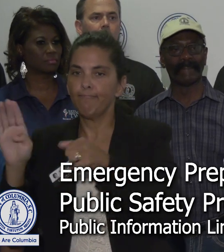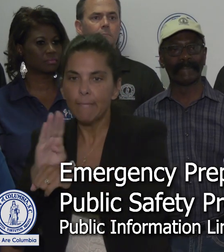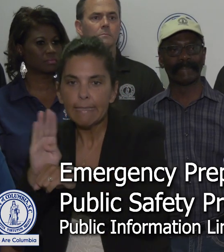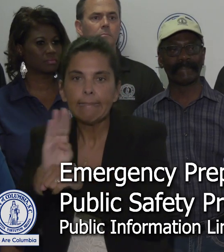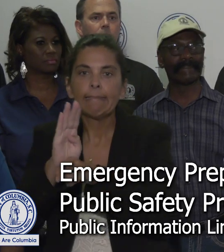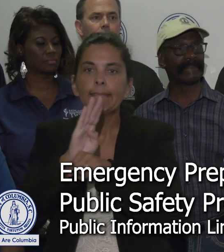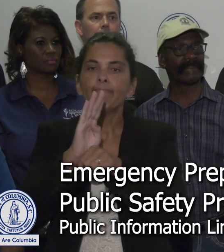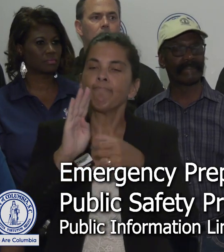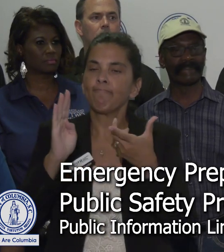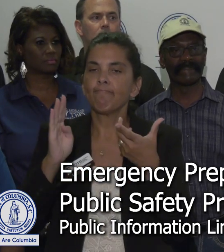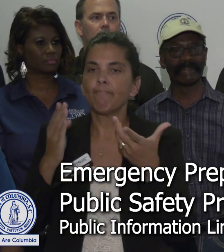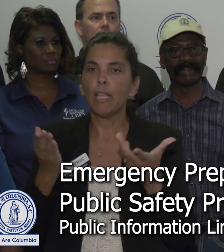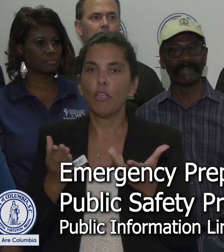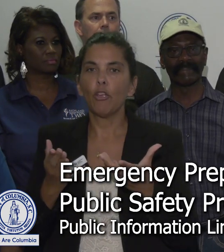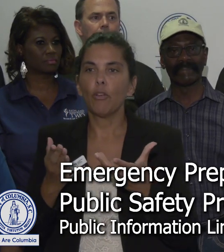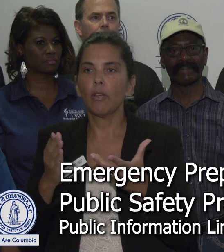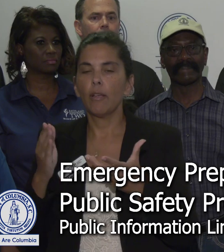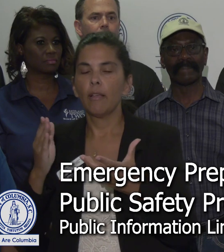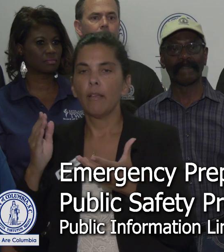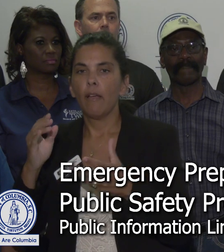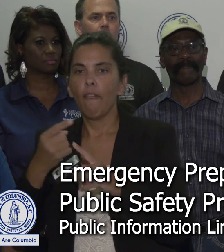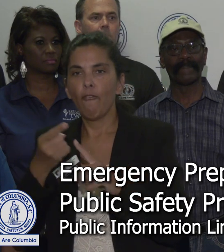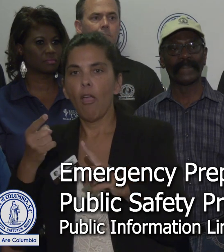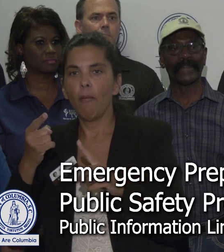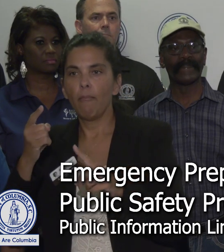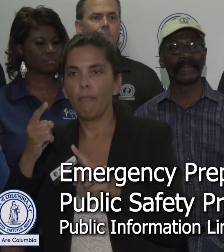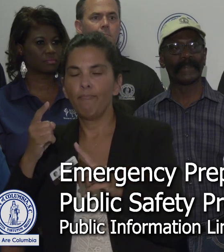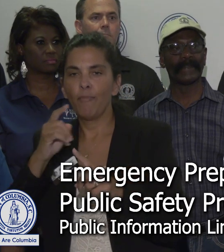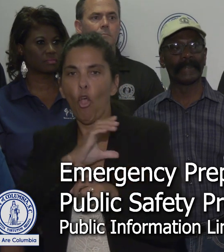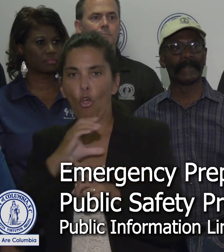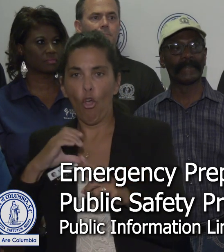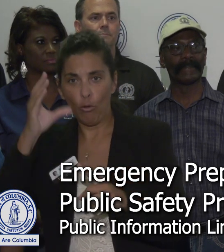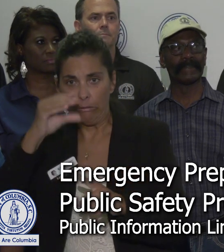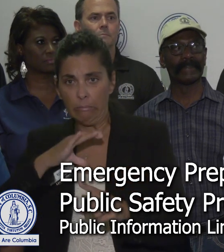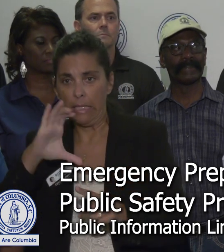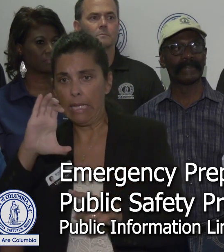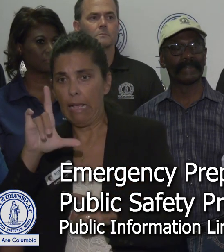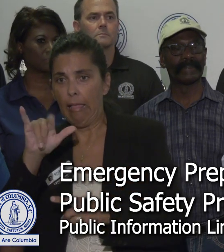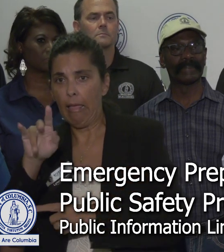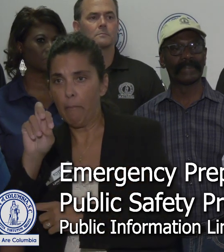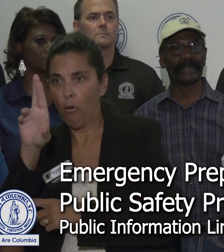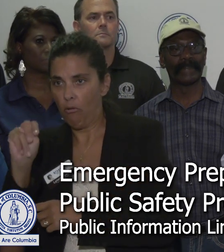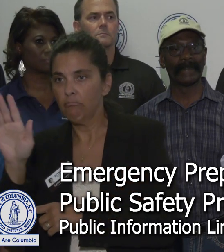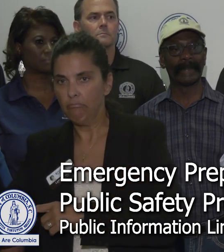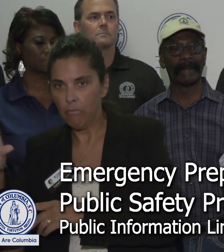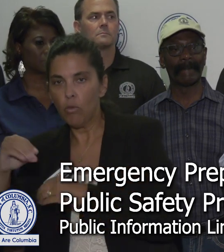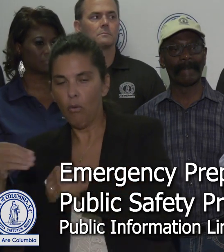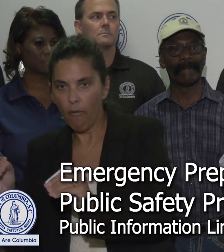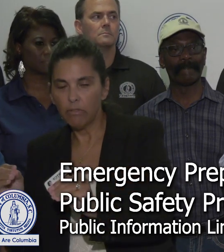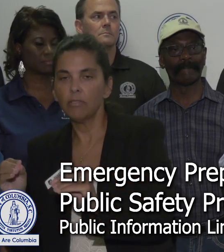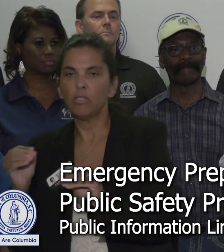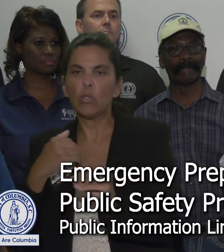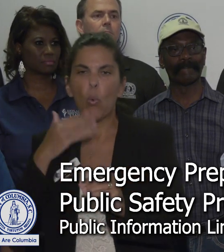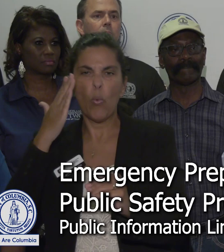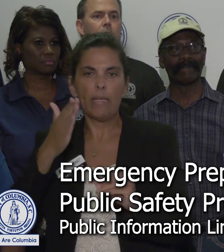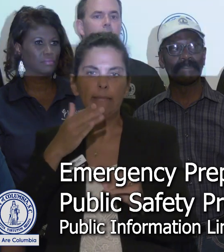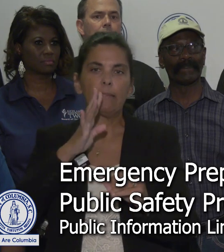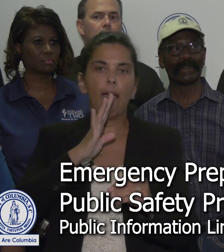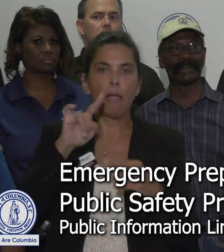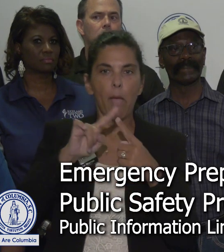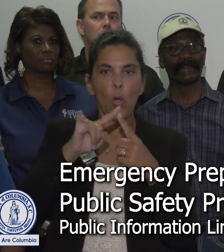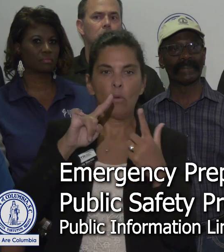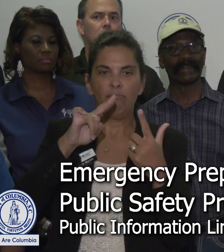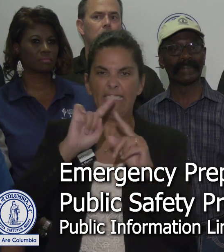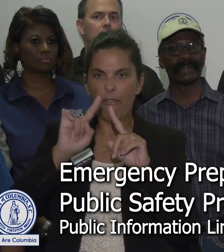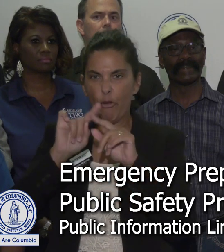community here with us from Congressman Clyburn's office. And before we're done, we're going to make sure we go through so you all know the relevant agencies that are here. If you have